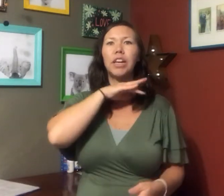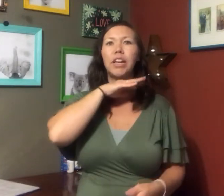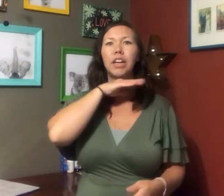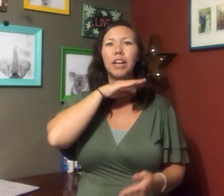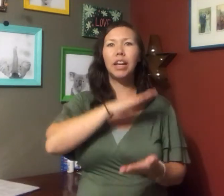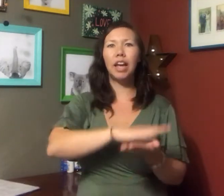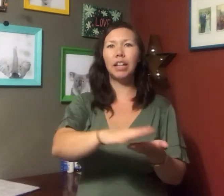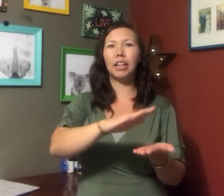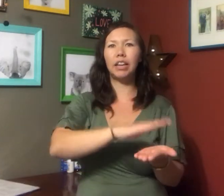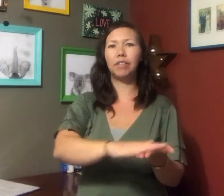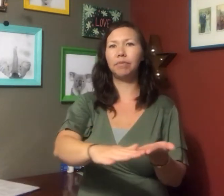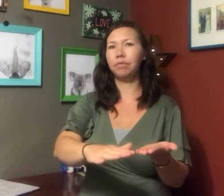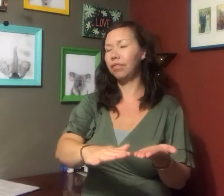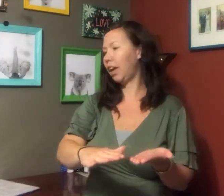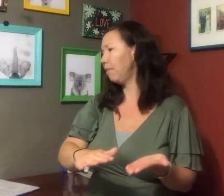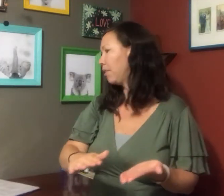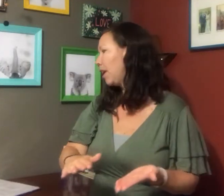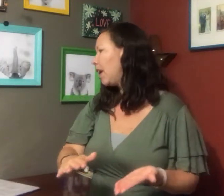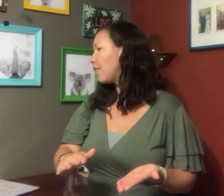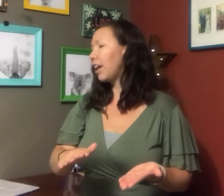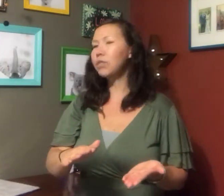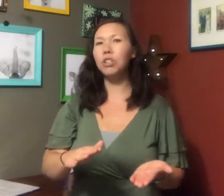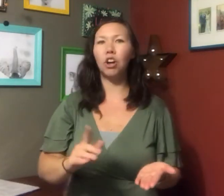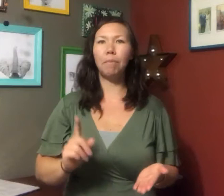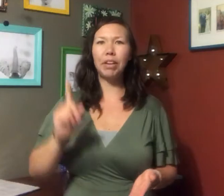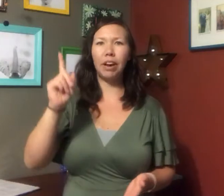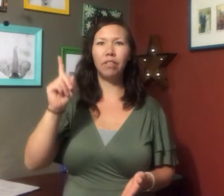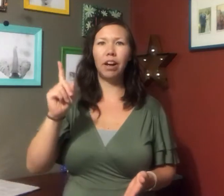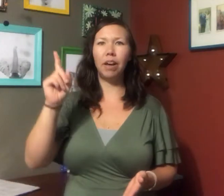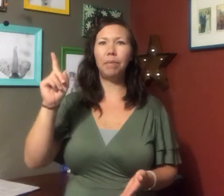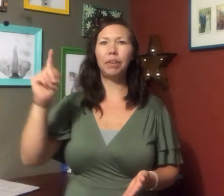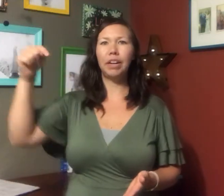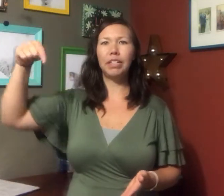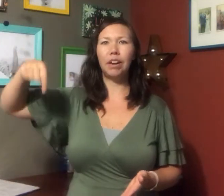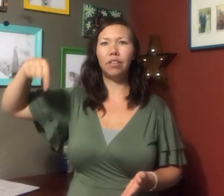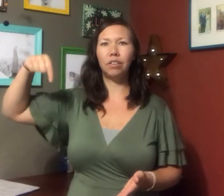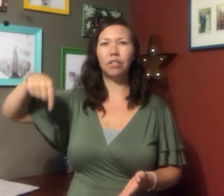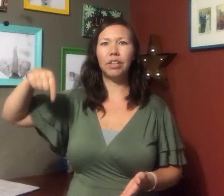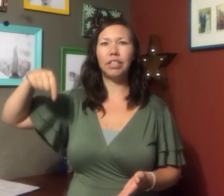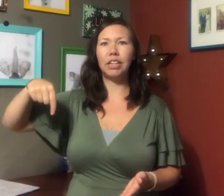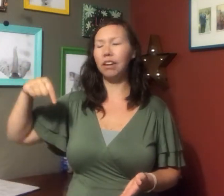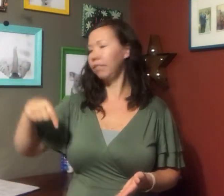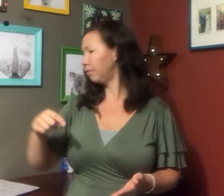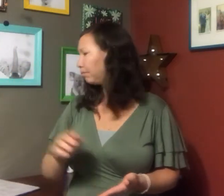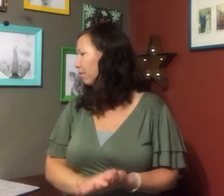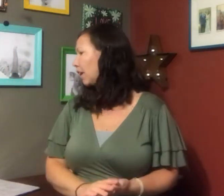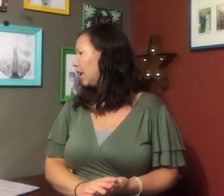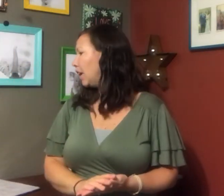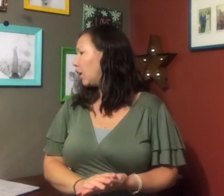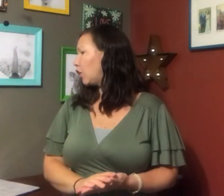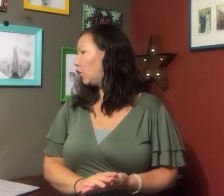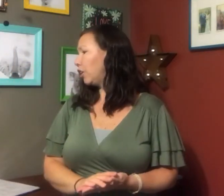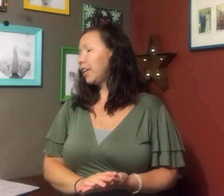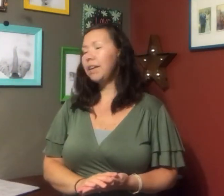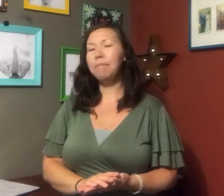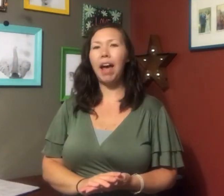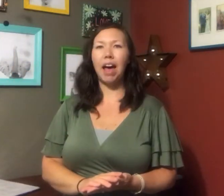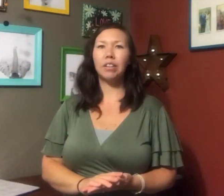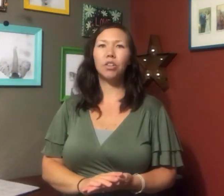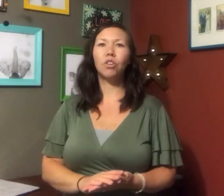dirty and clean. Okay. The next ones are up and down, up and down. Those are easy enough. Good and bad. So